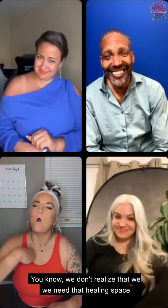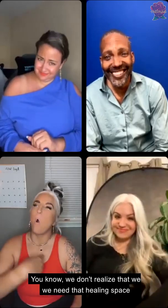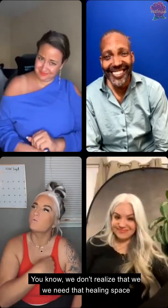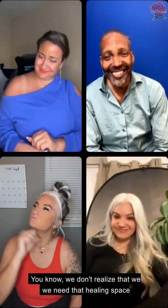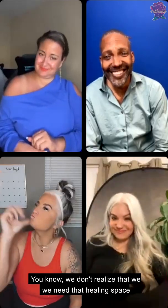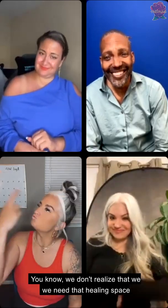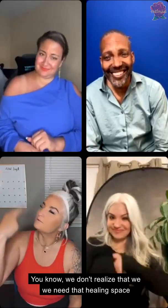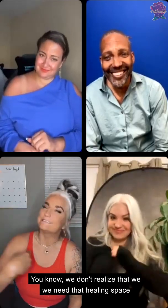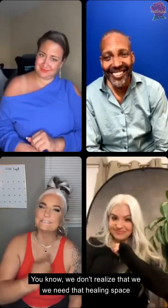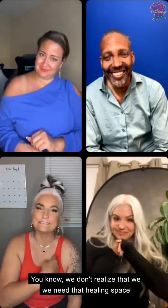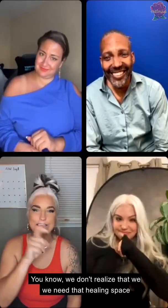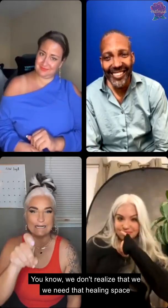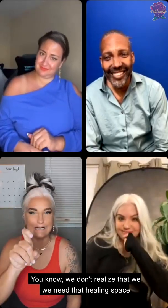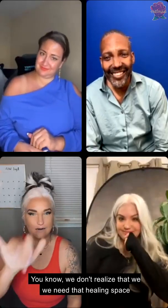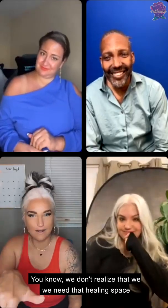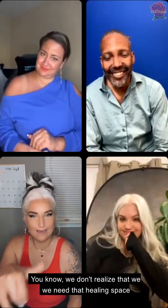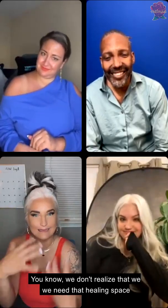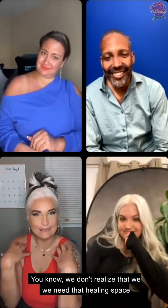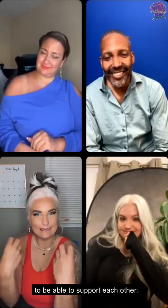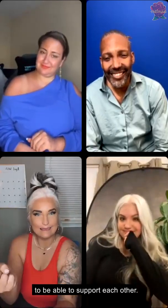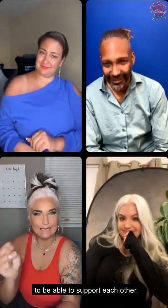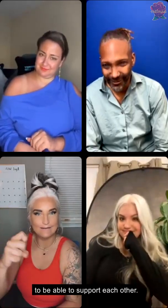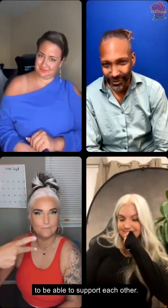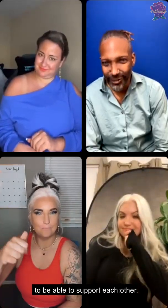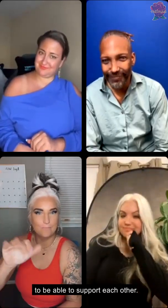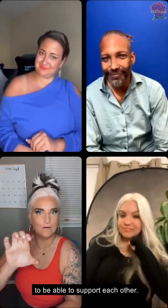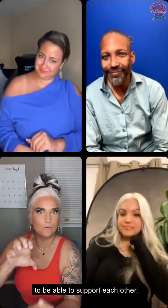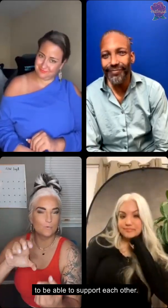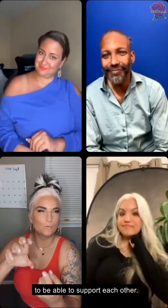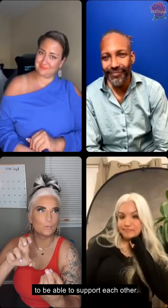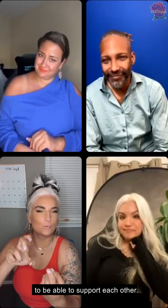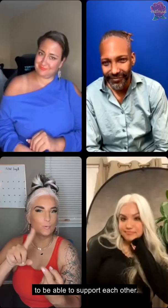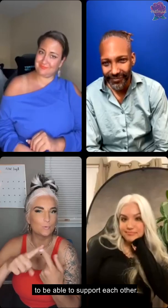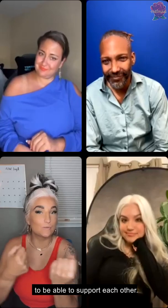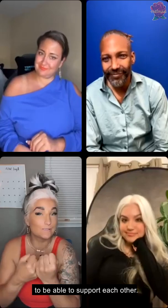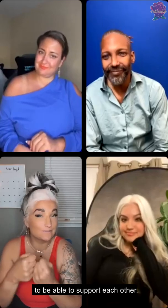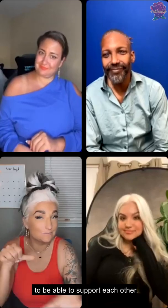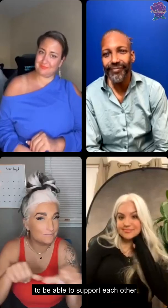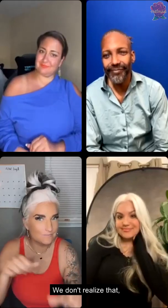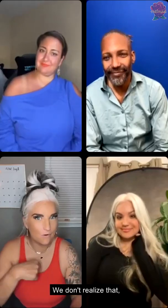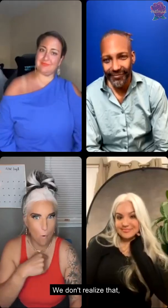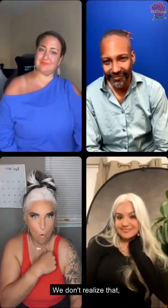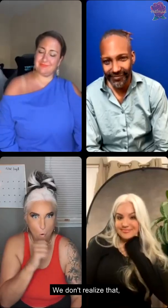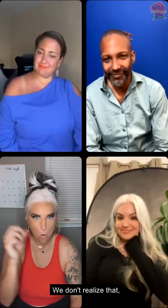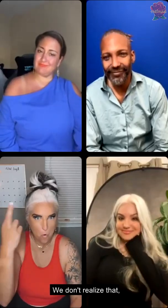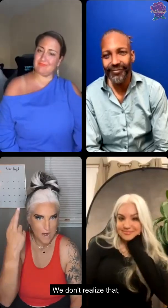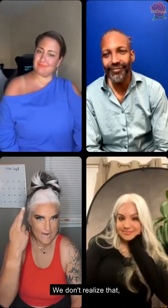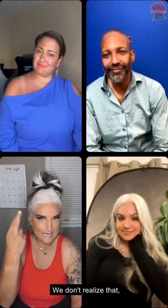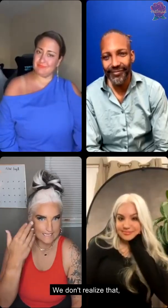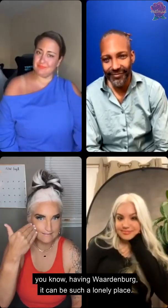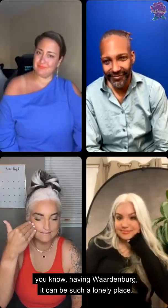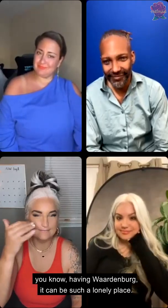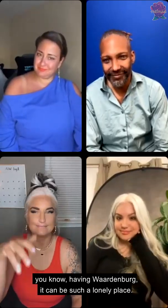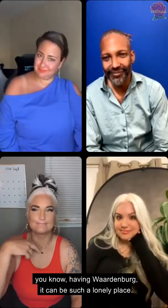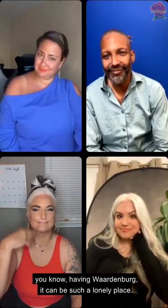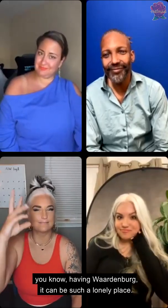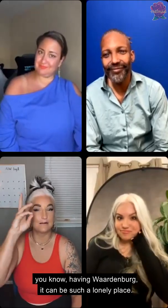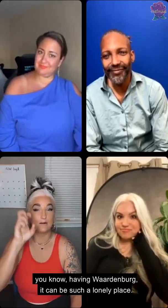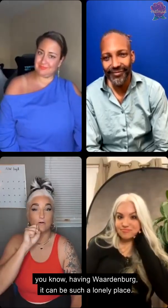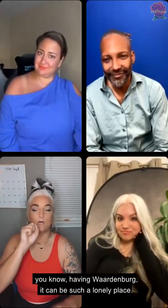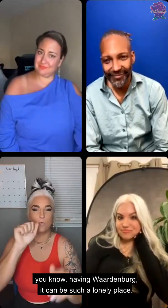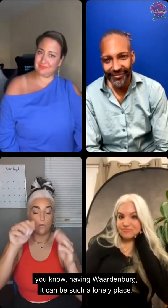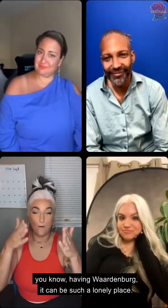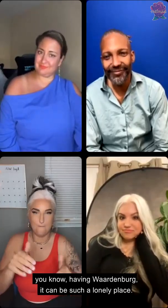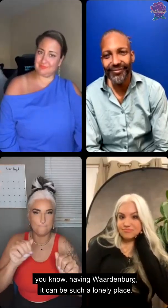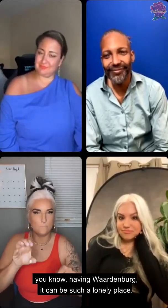don't realize that we need that healing space to be able to support each other. We don't realize that.